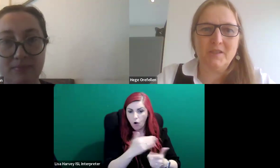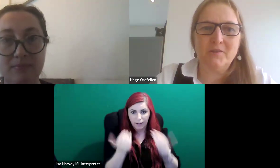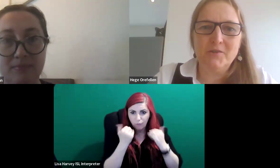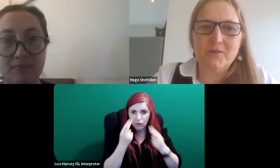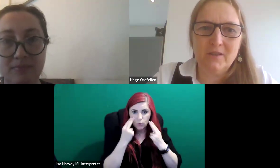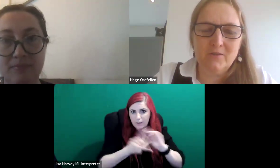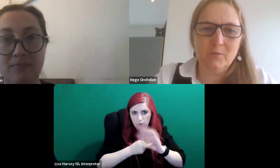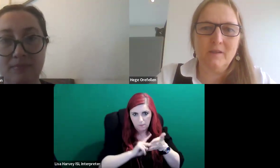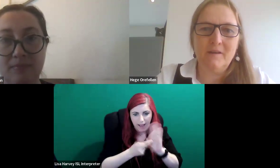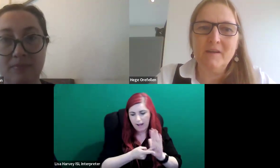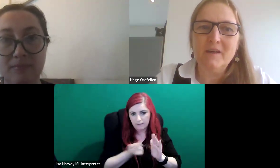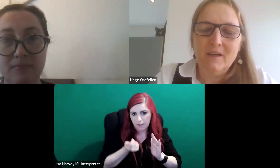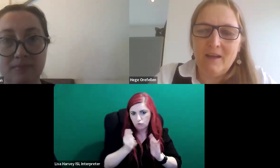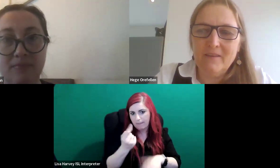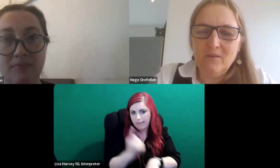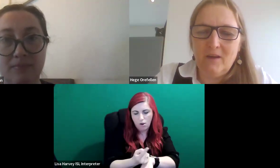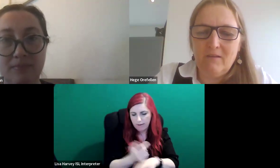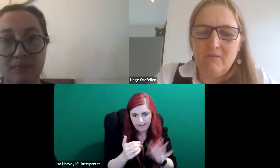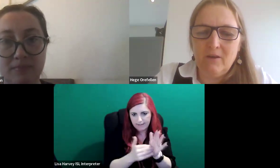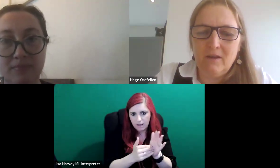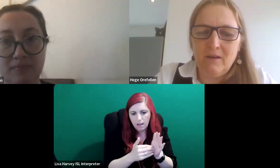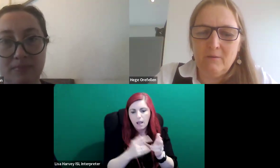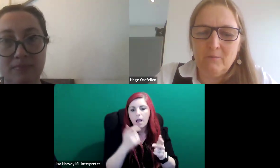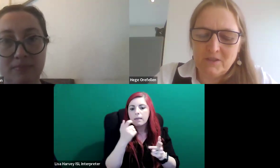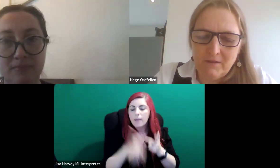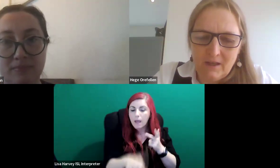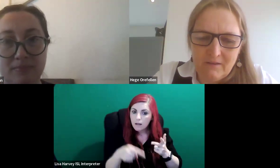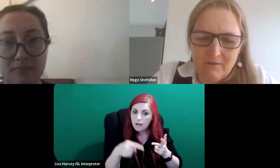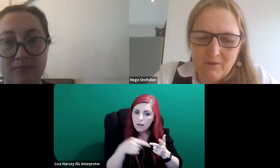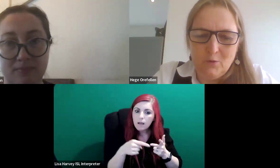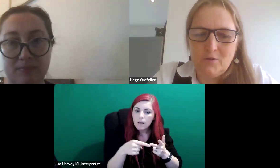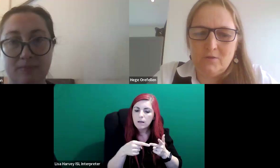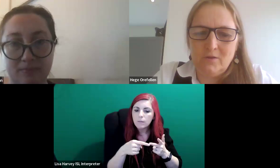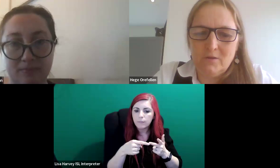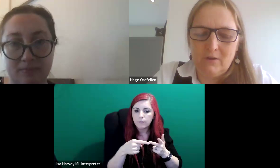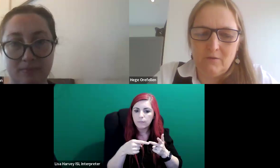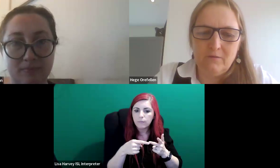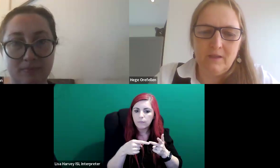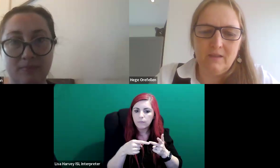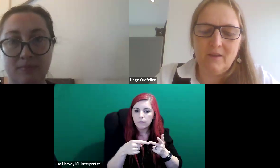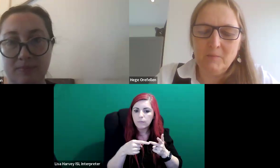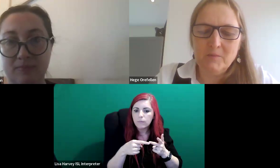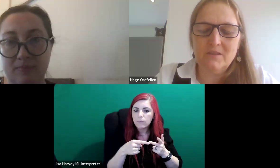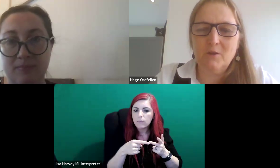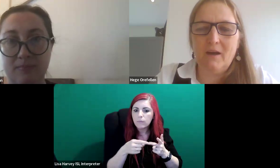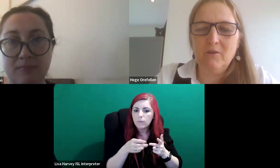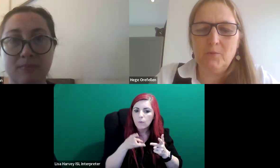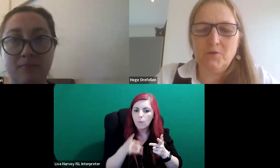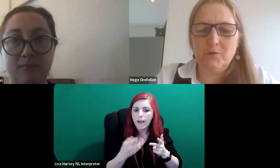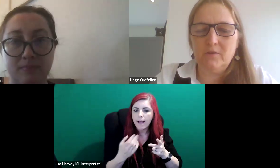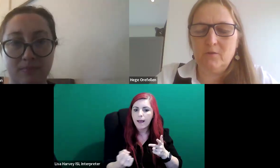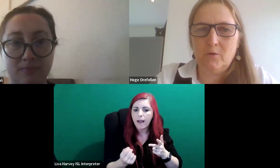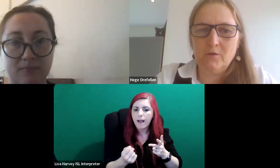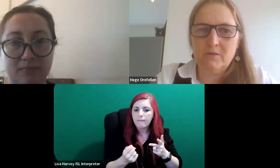the procedures to be there. And then you have, which we have used also a lot of times, you have